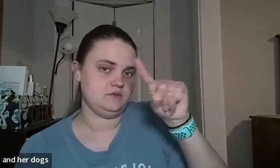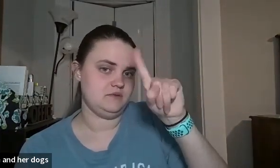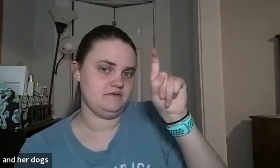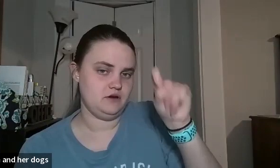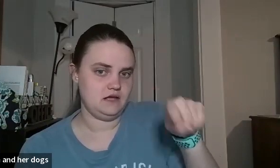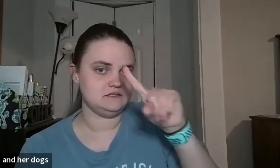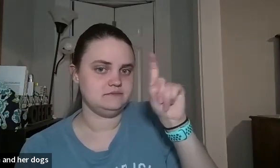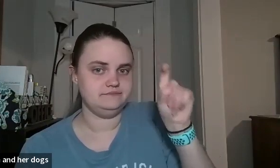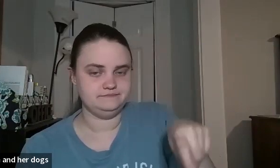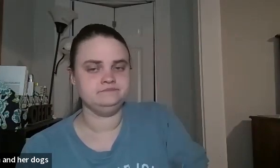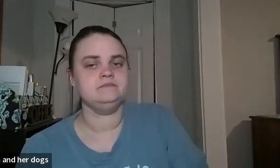with my finger. Ask.